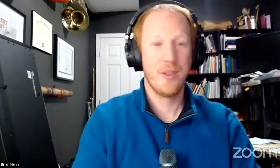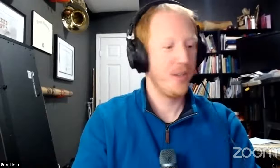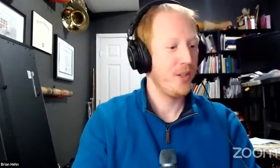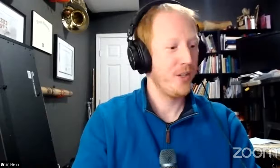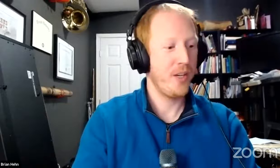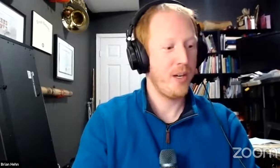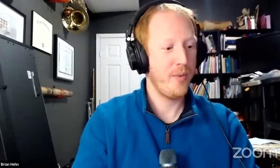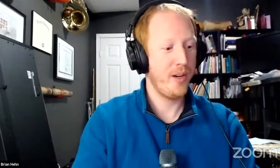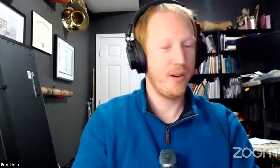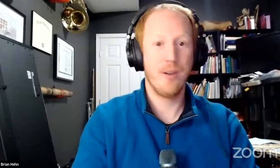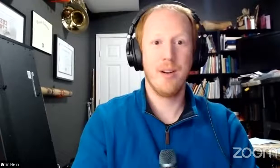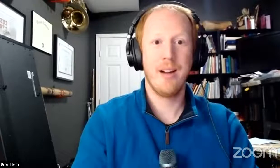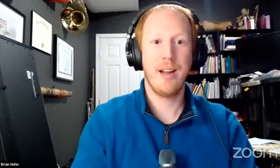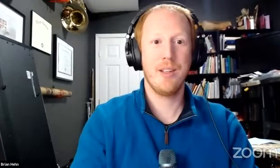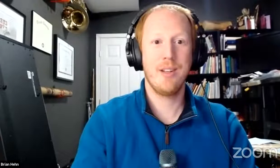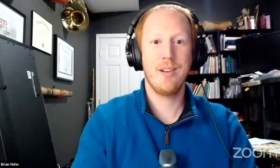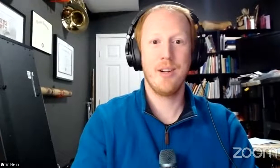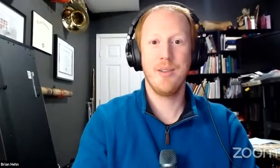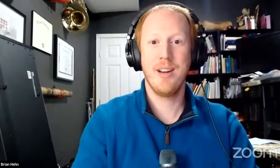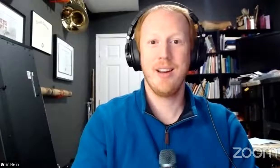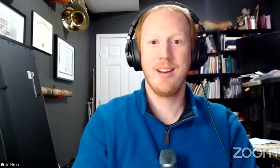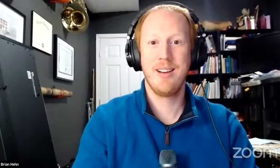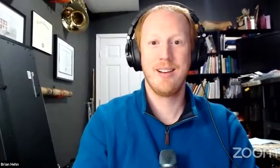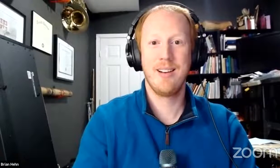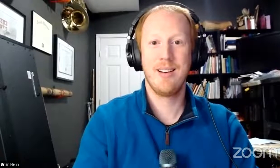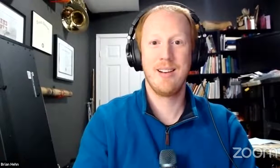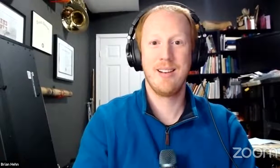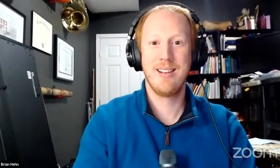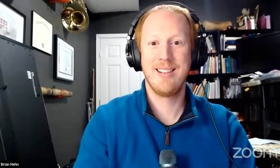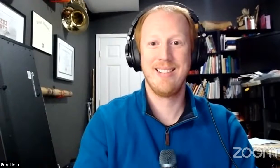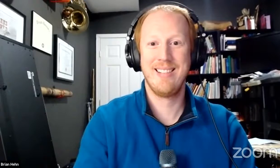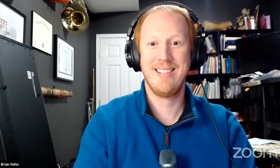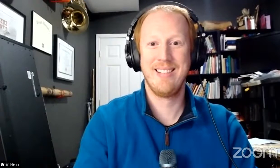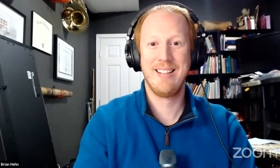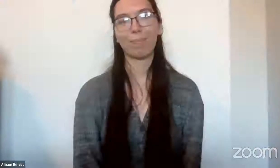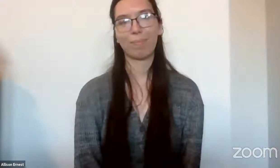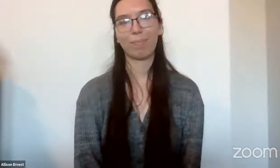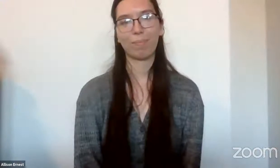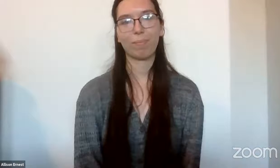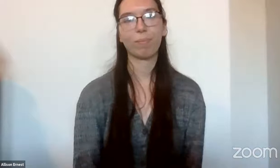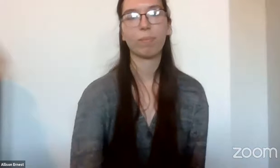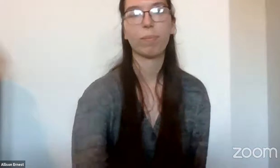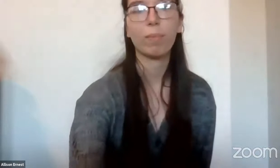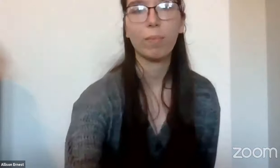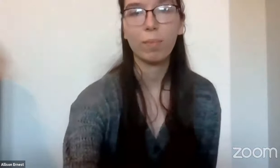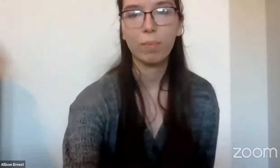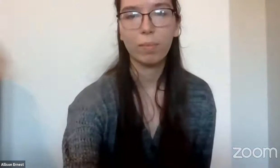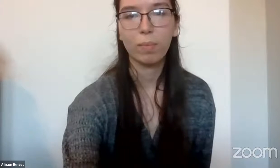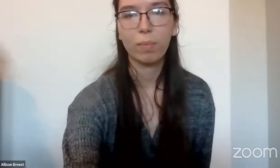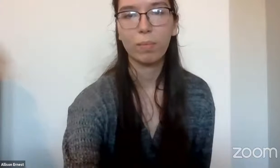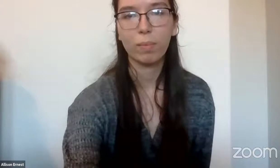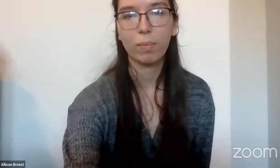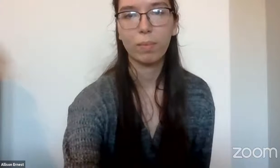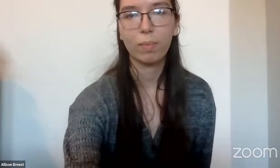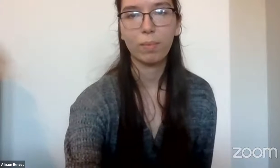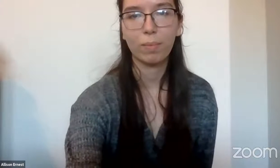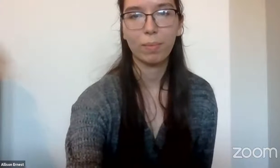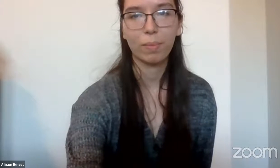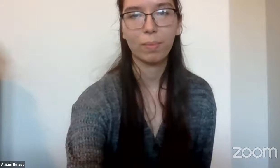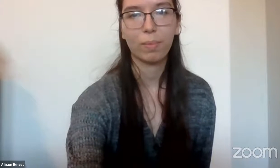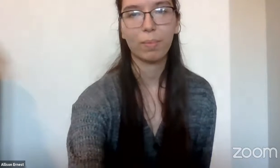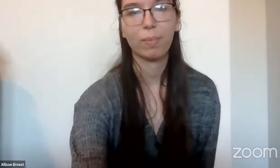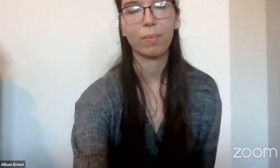this one thing. Maintain good social distancing